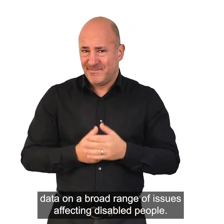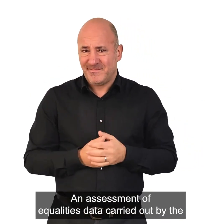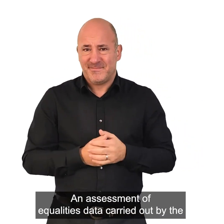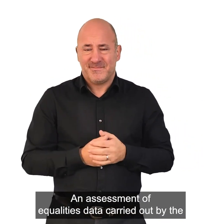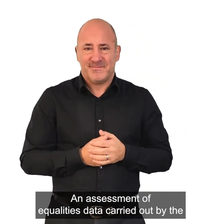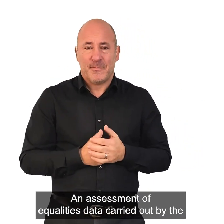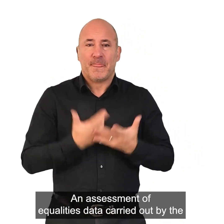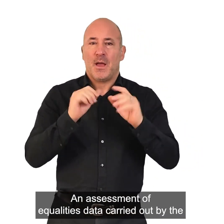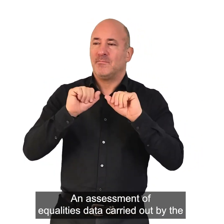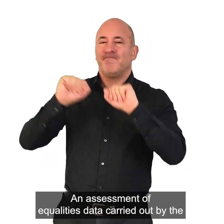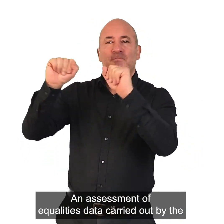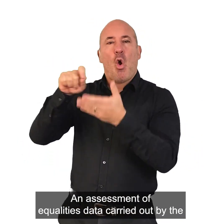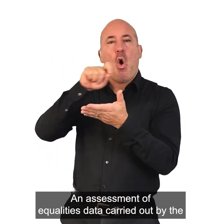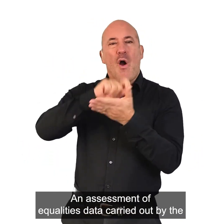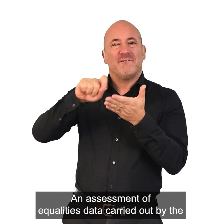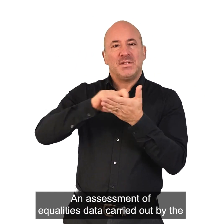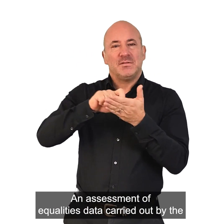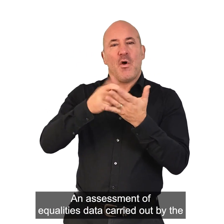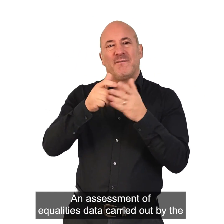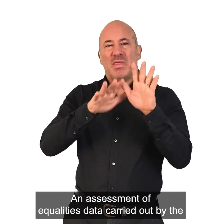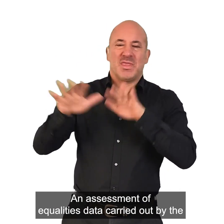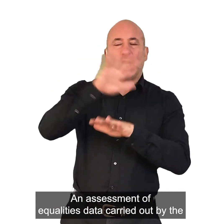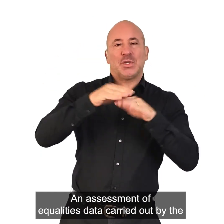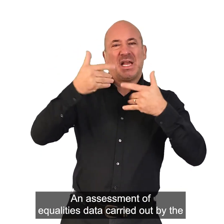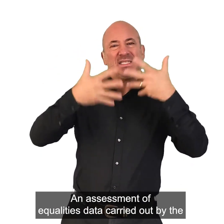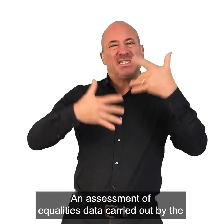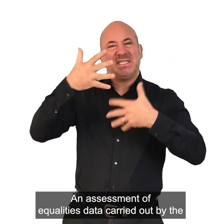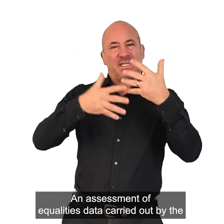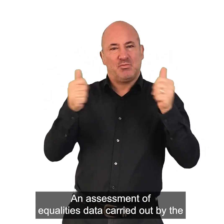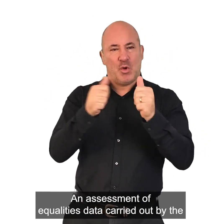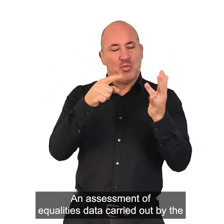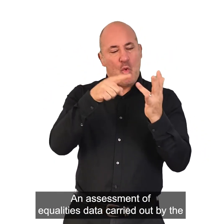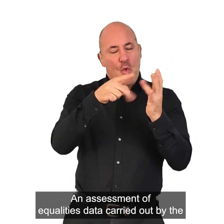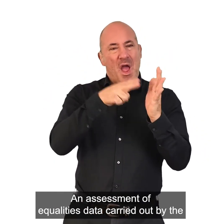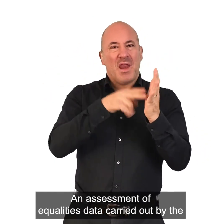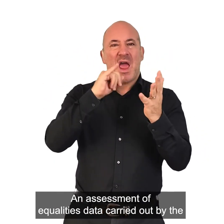disabled people. An assessment of equalities data carried out by the